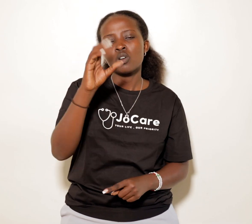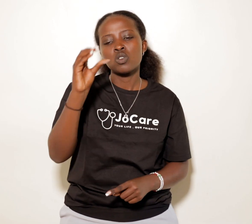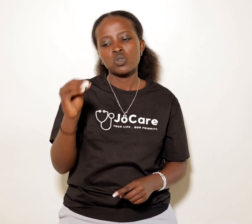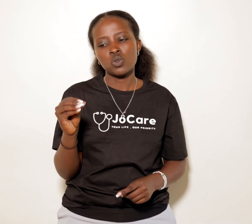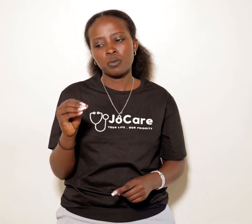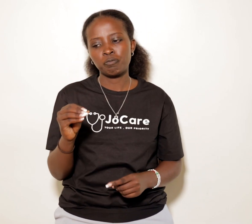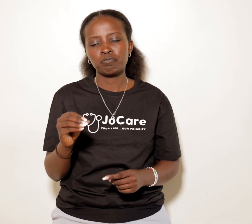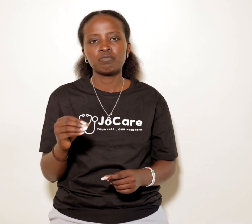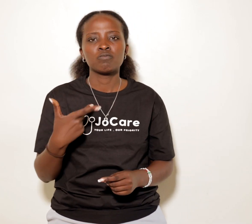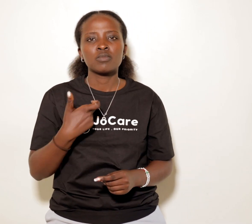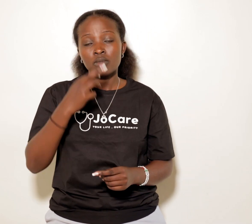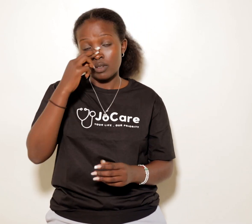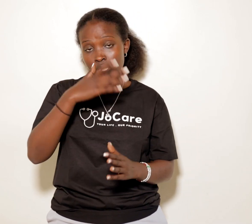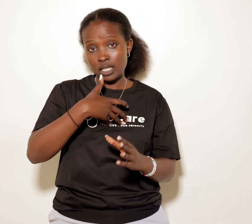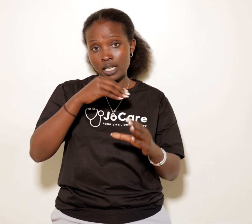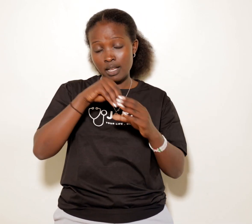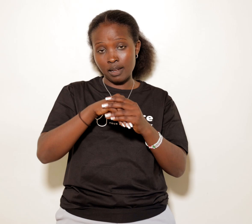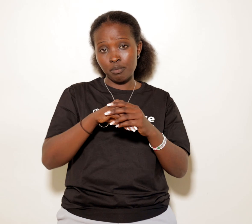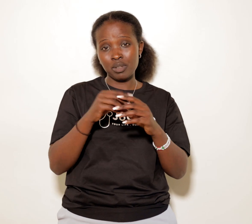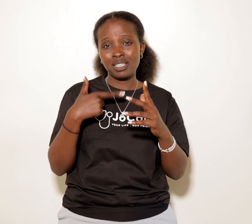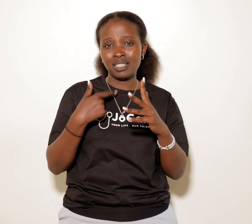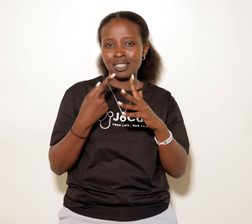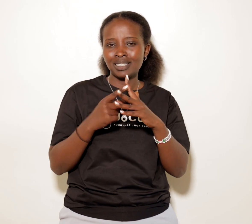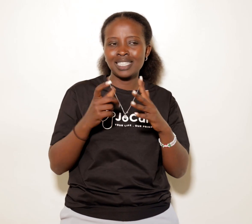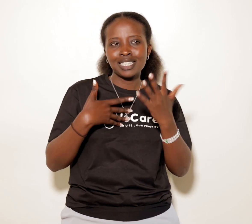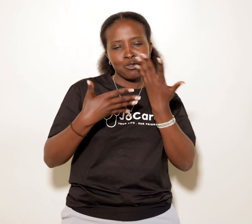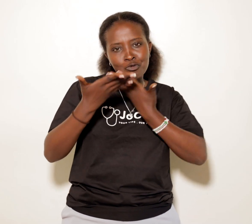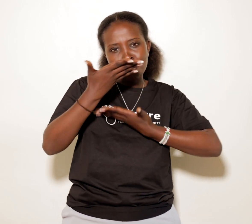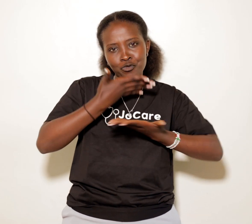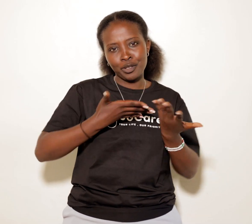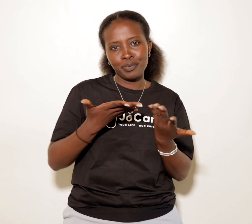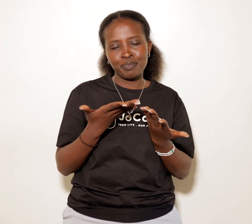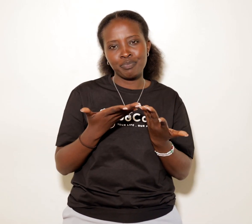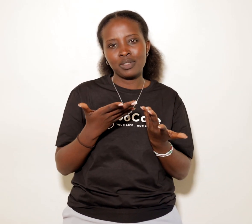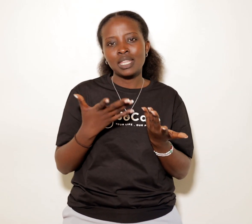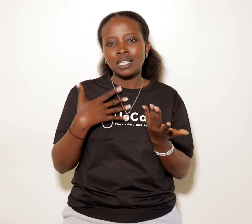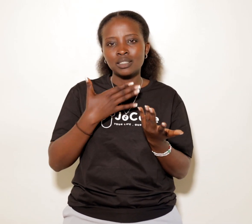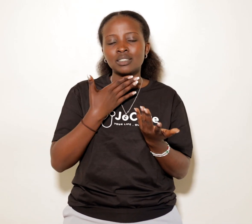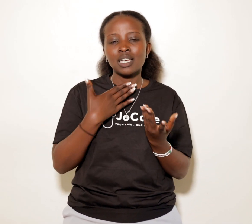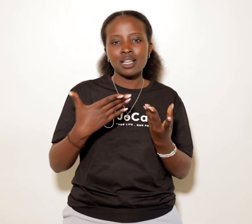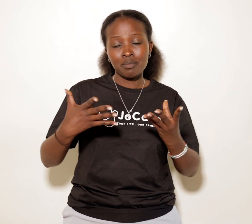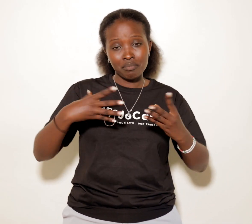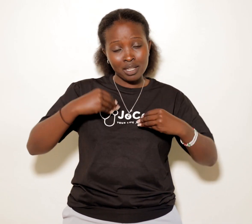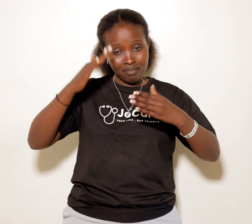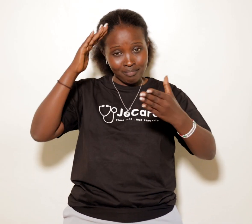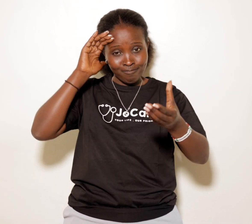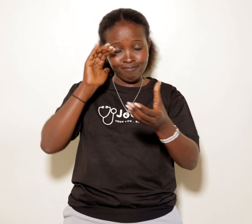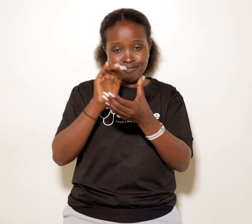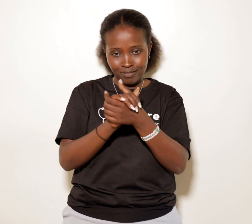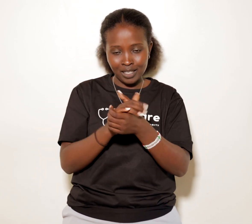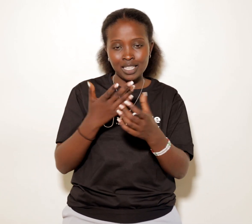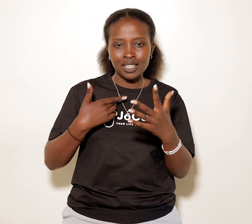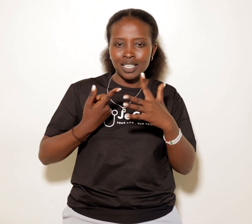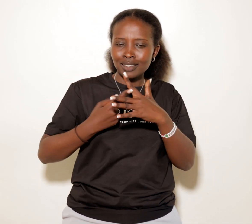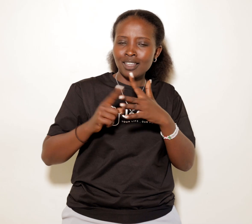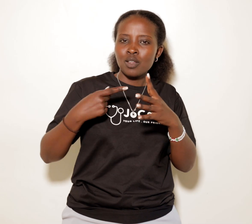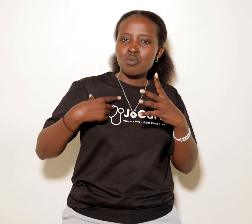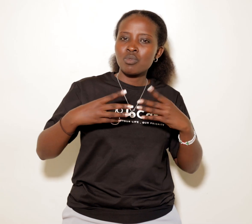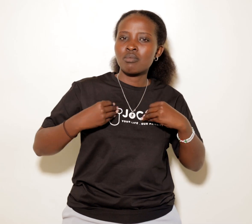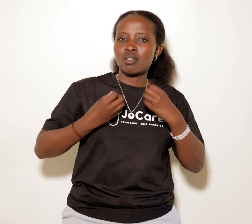So while concluding this whole talk, I believe let's give the right to